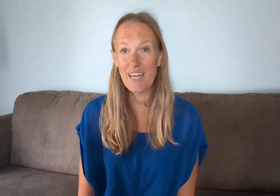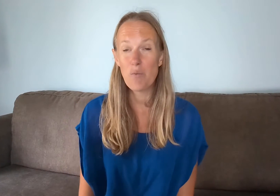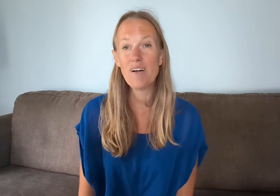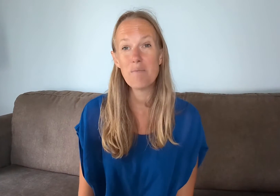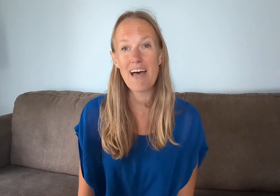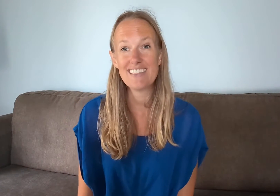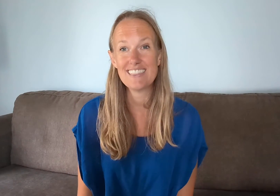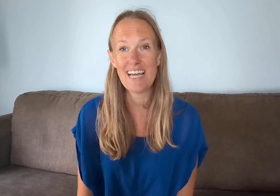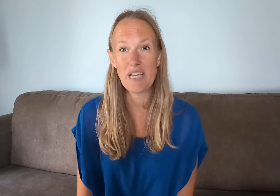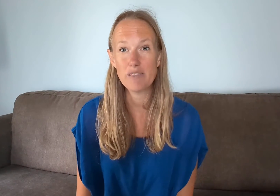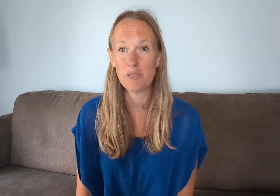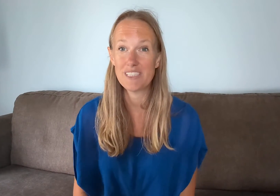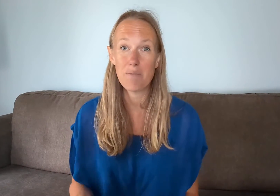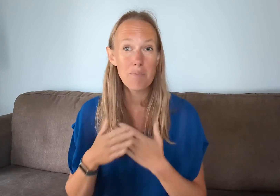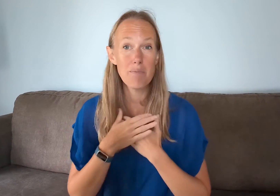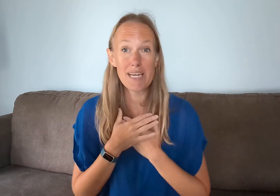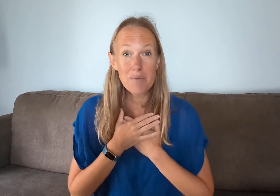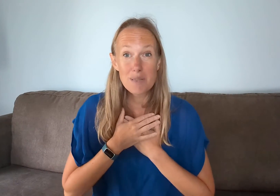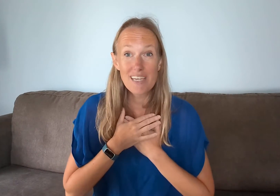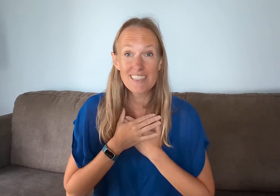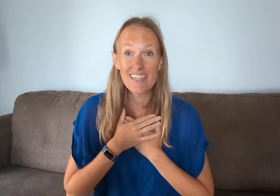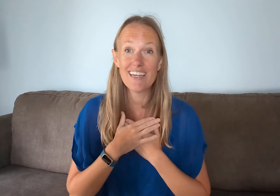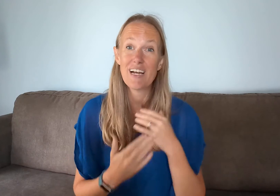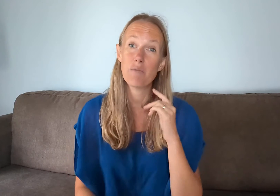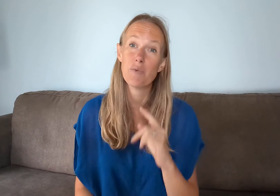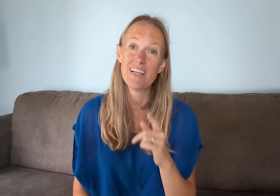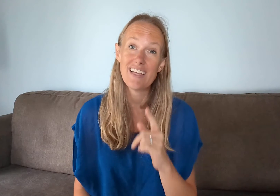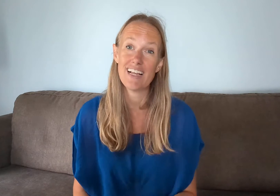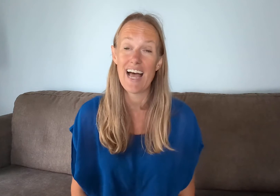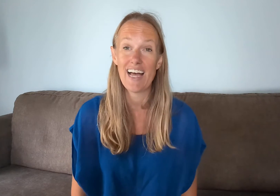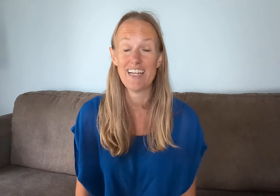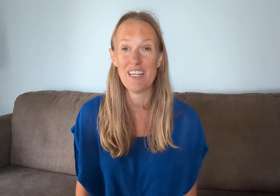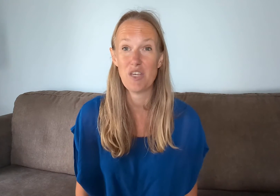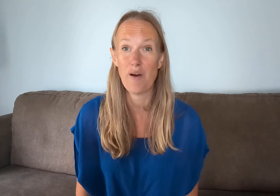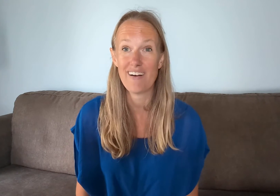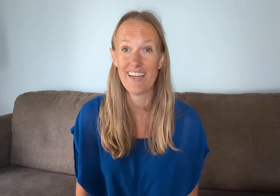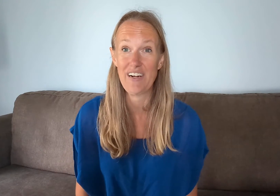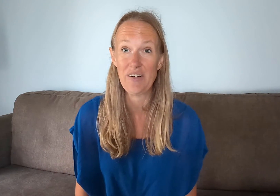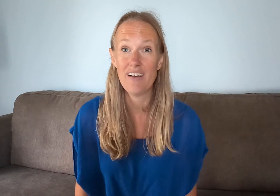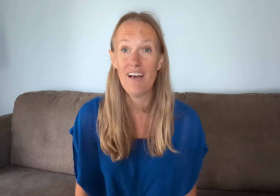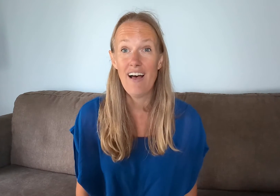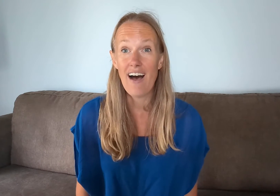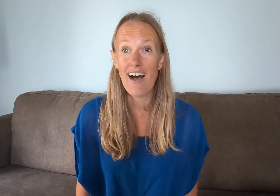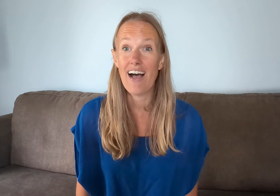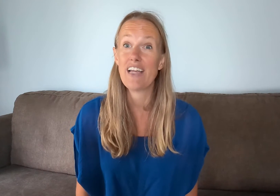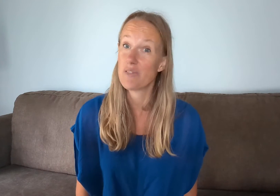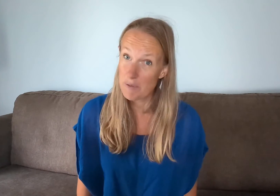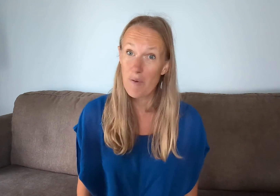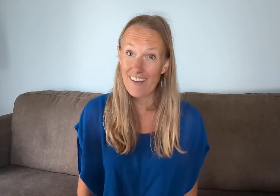everyone, and welcome back to Sign Language Worship. My name is Mandy, and I'm really glad that you are here. I know it's been a while,